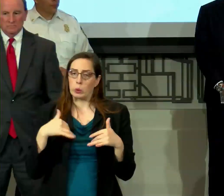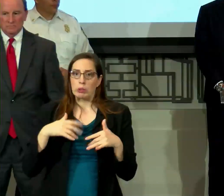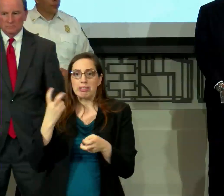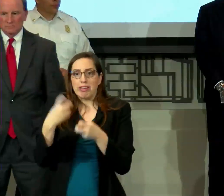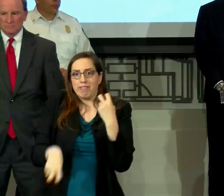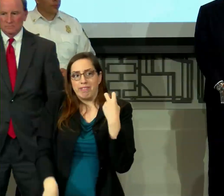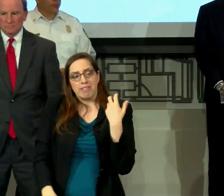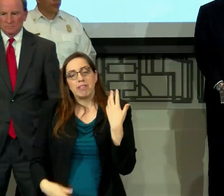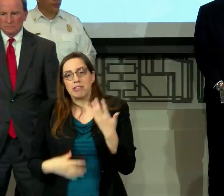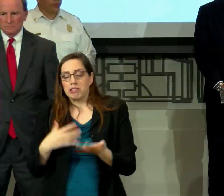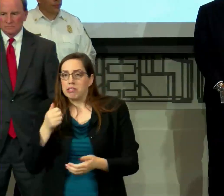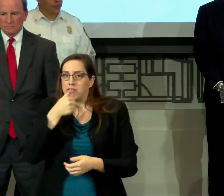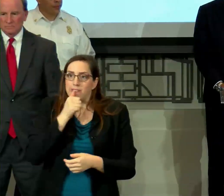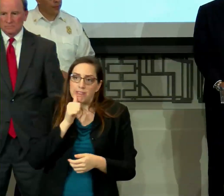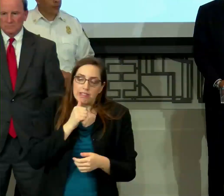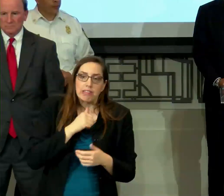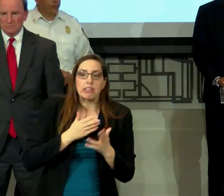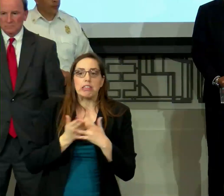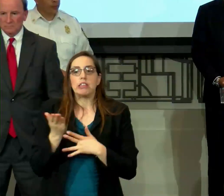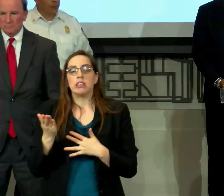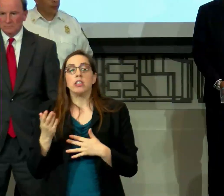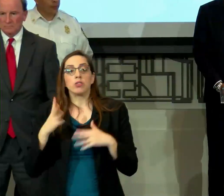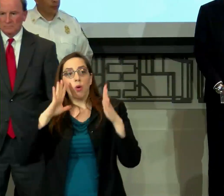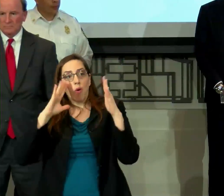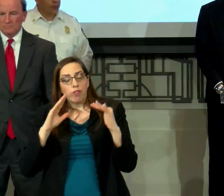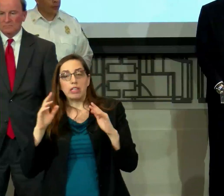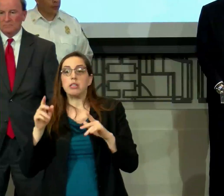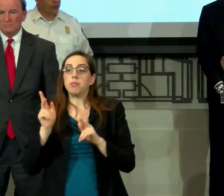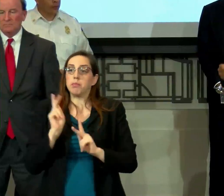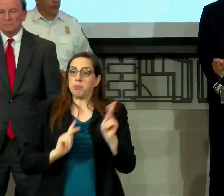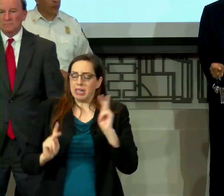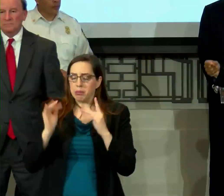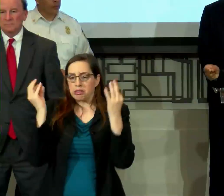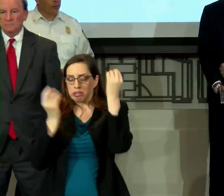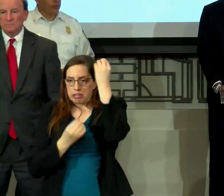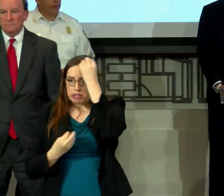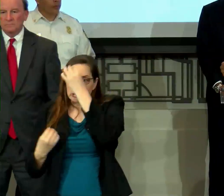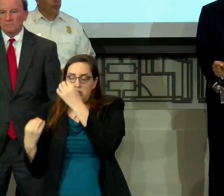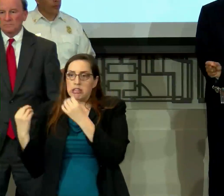So, I hope, hopefully, as people think through